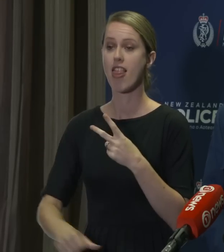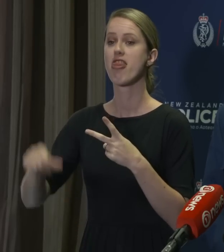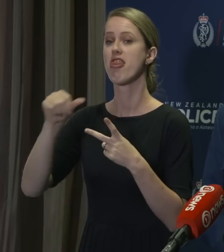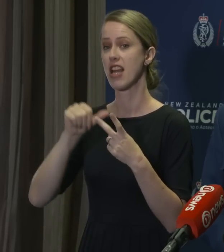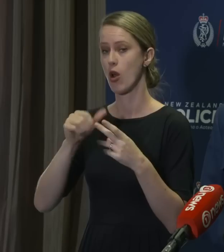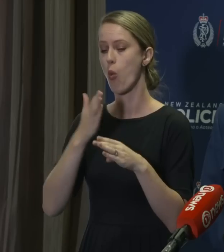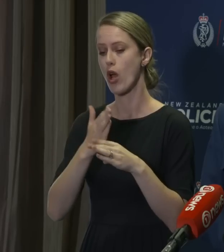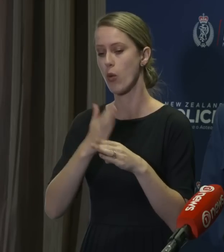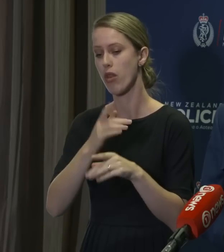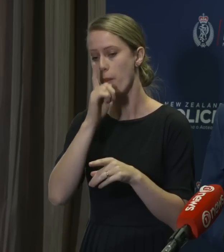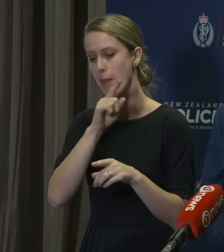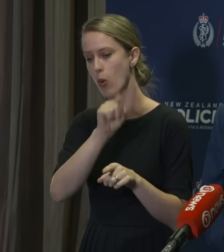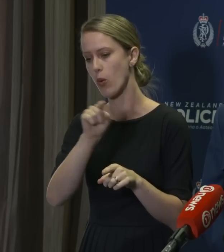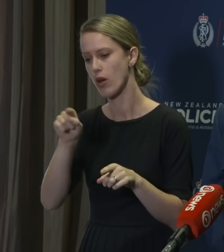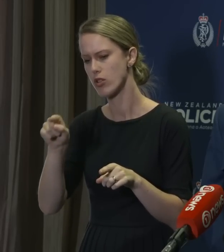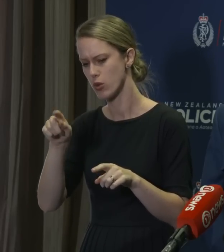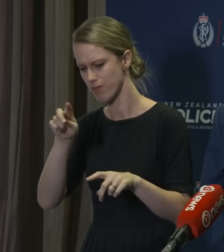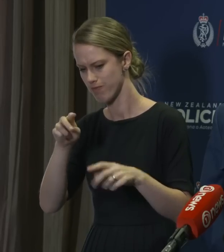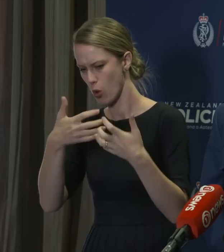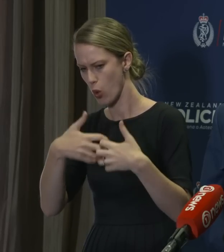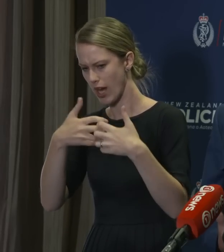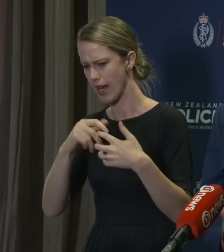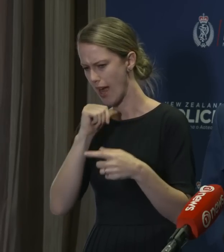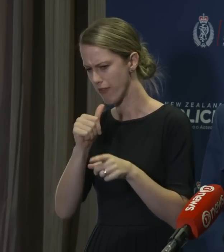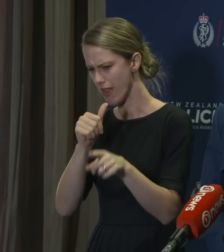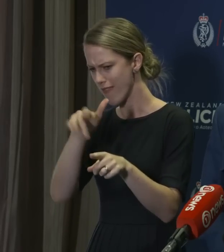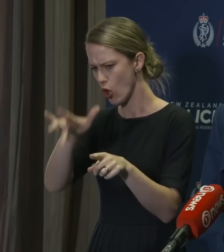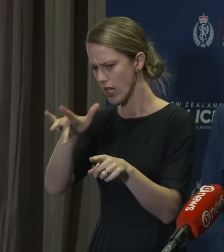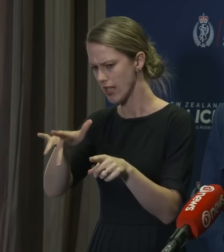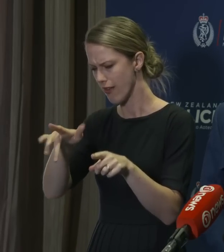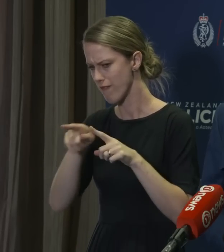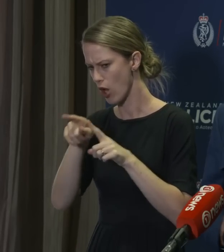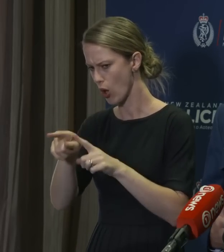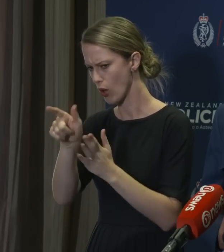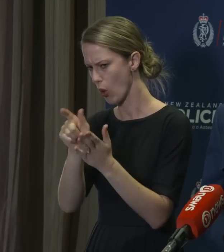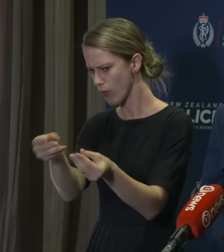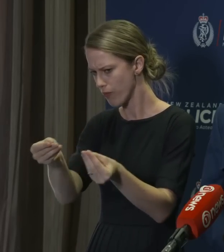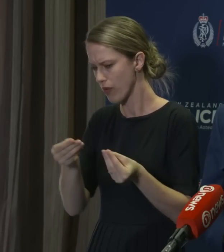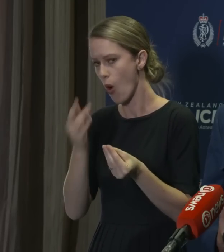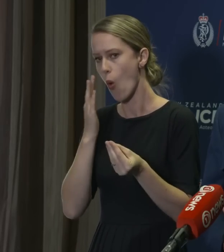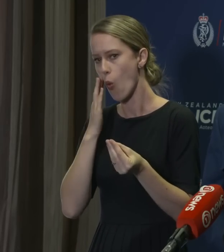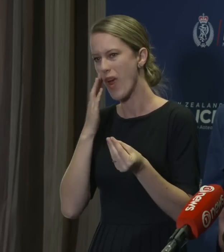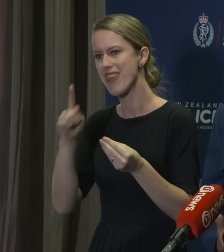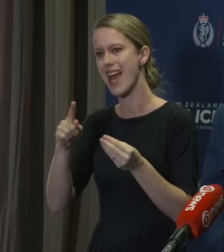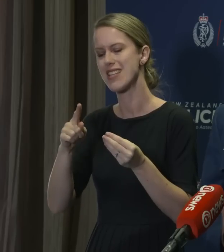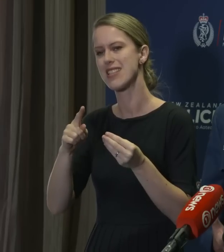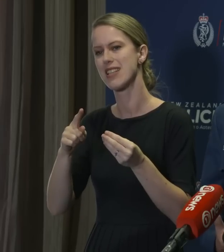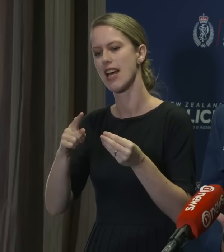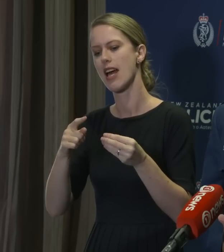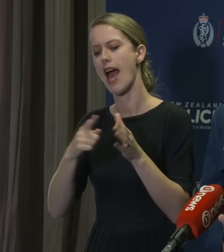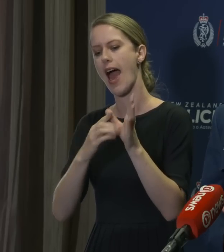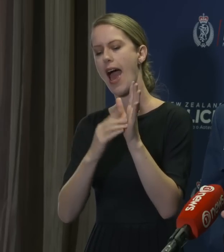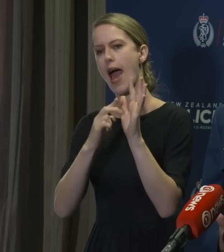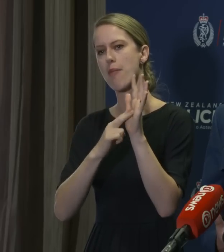working with people to ascertain if they haven't complied. And once that period of grace or amnesty